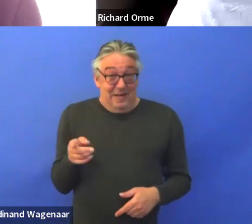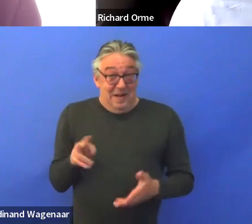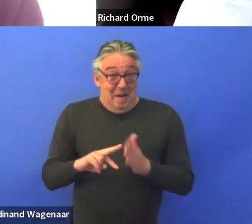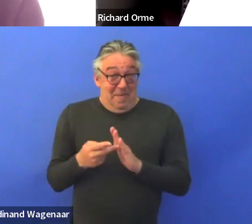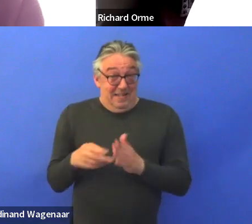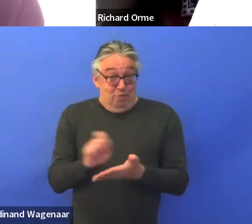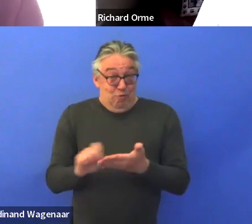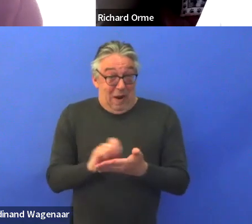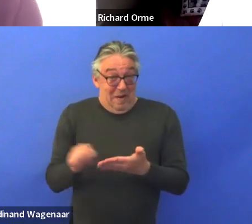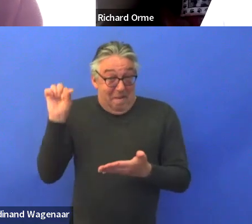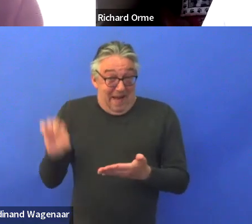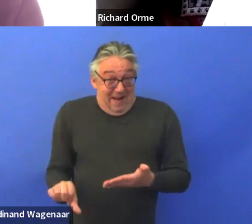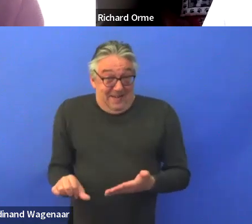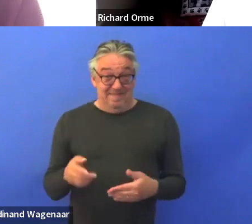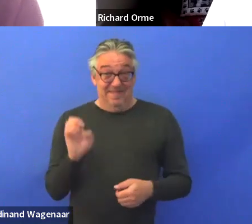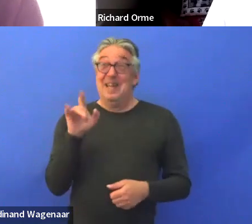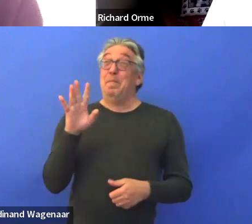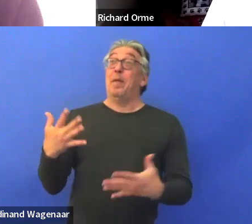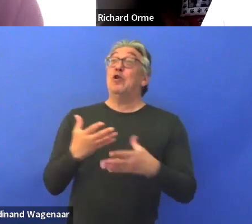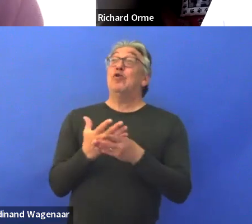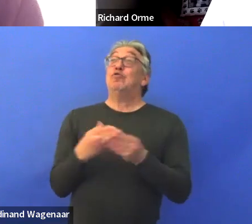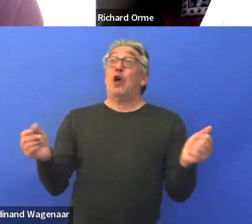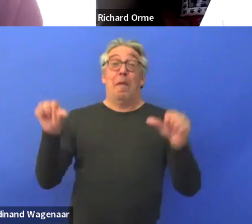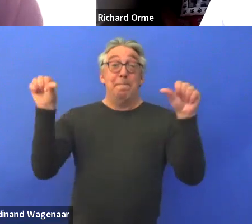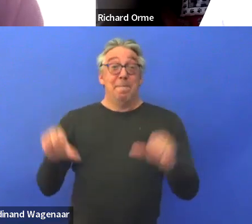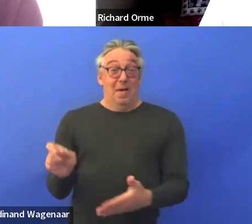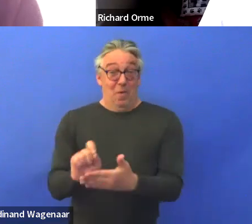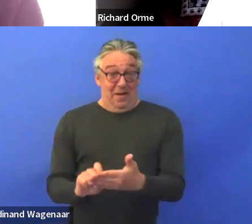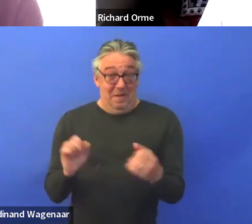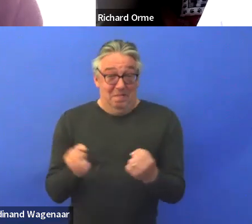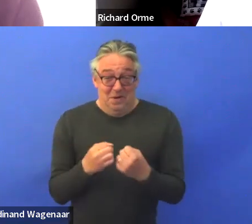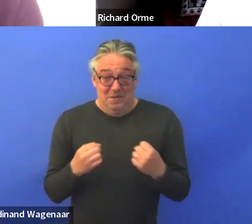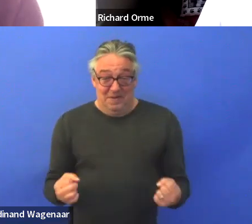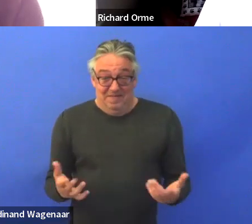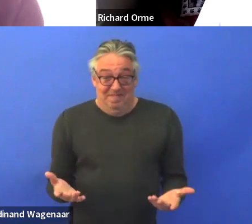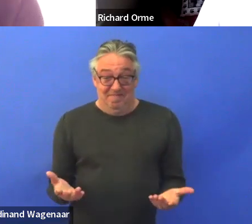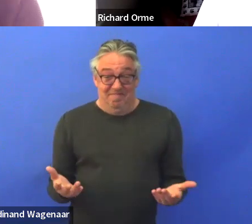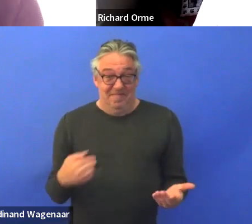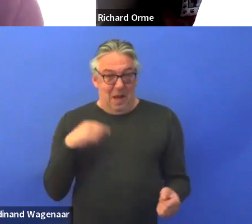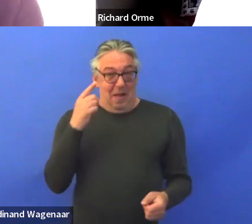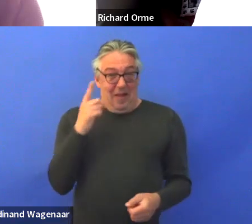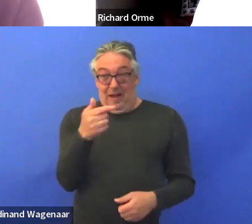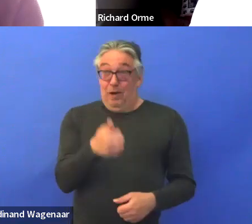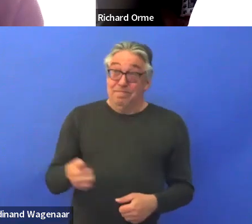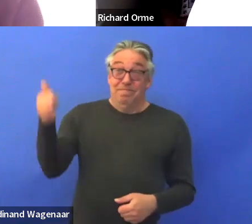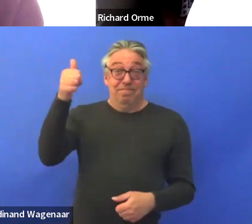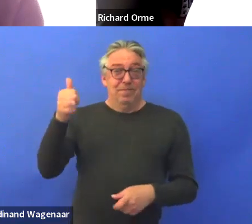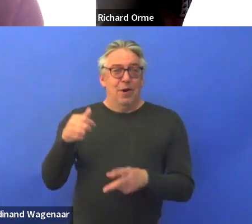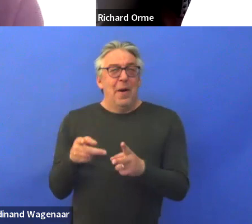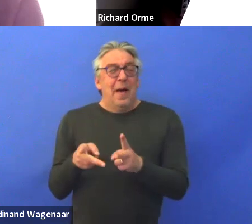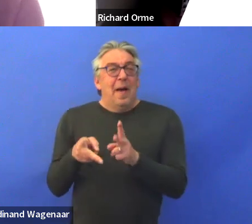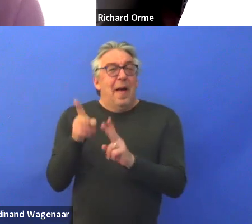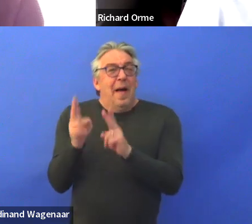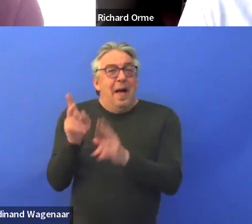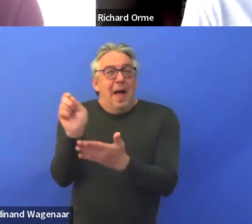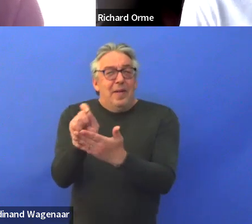this aspect, and I think it's also the responsibility of the editor of that specific text to write it in